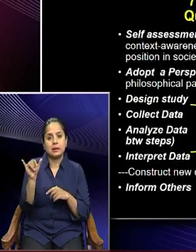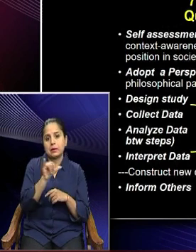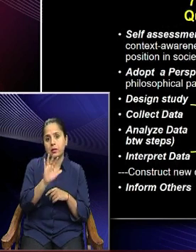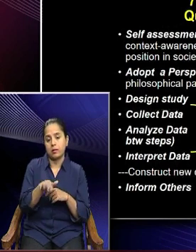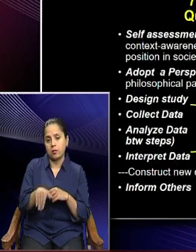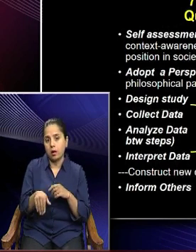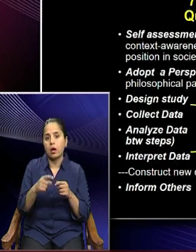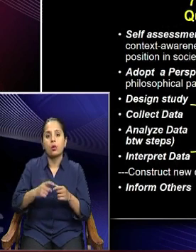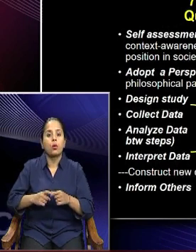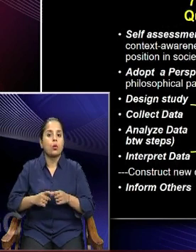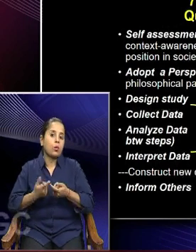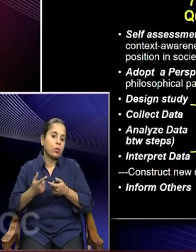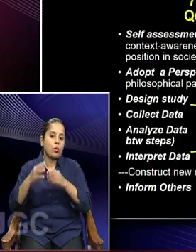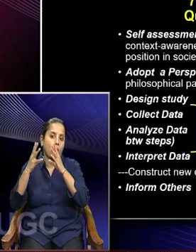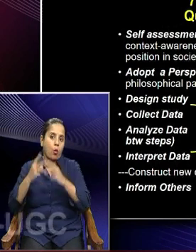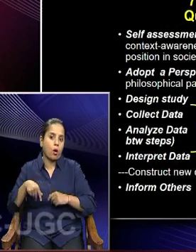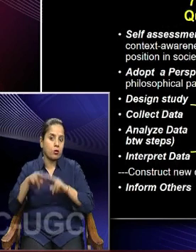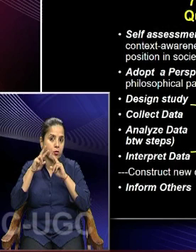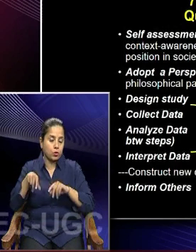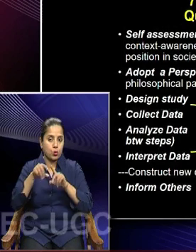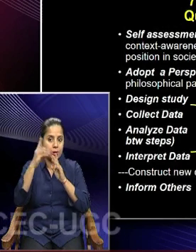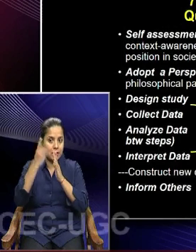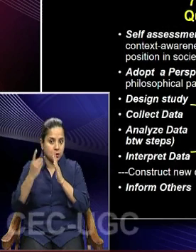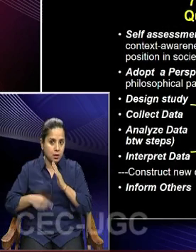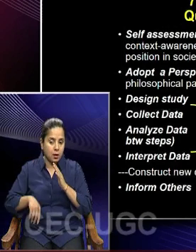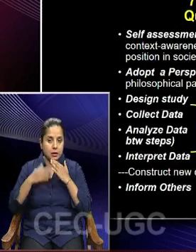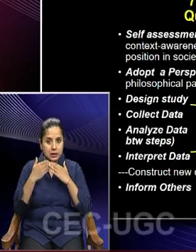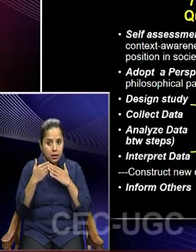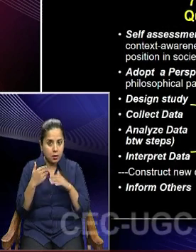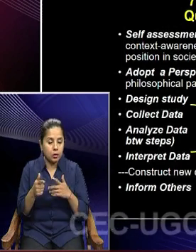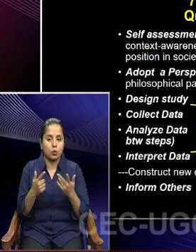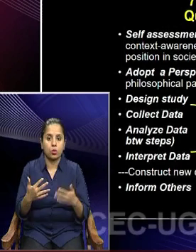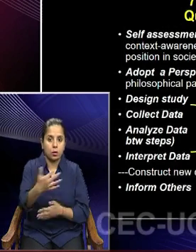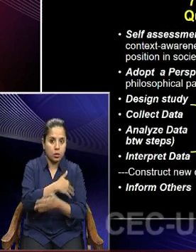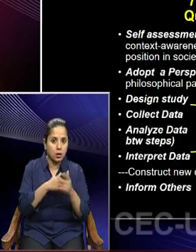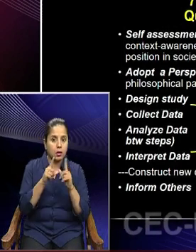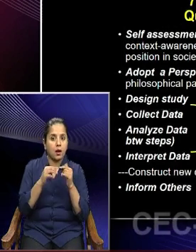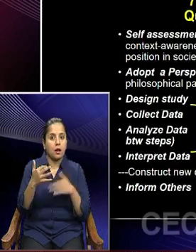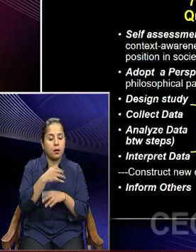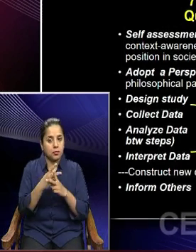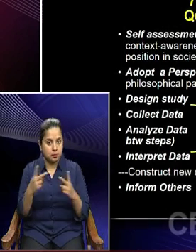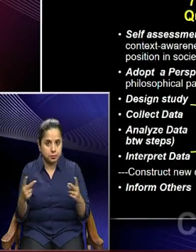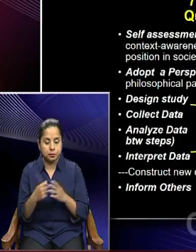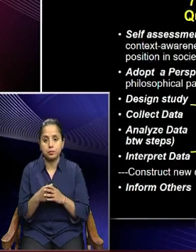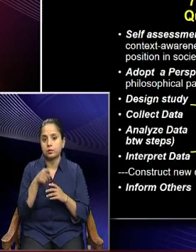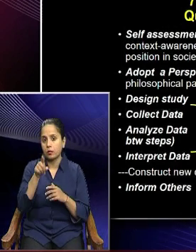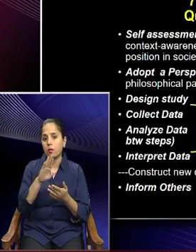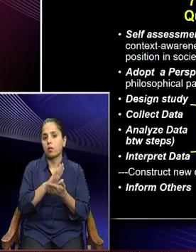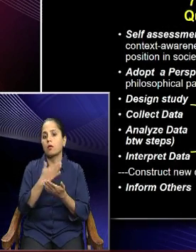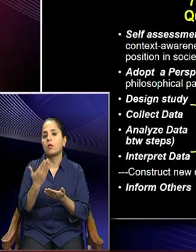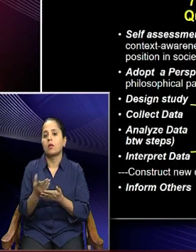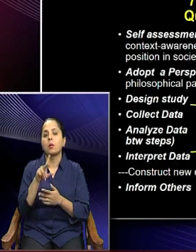the quantitative research that you design study, you collect data, you analyze data and you interpret